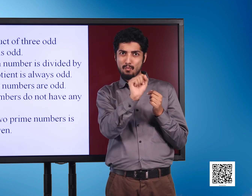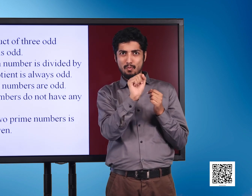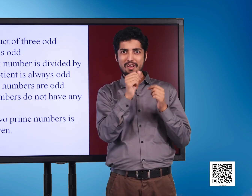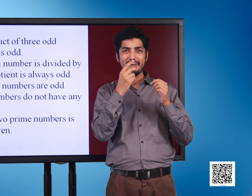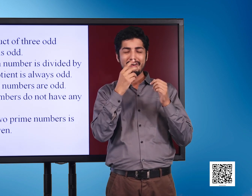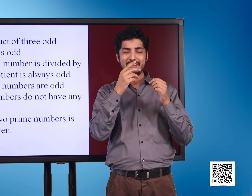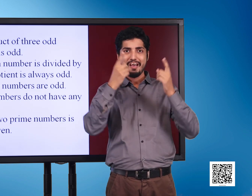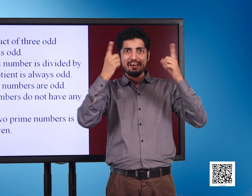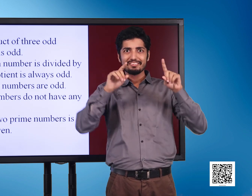factors.